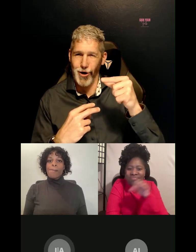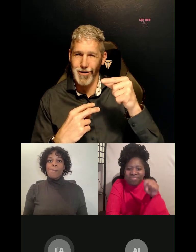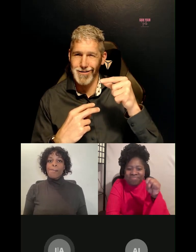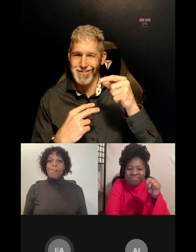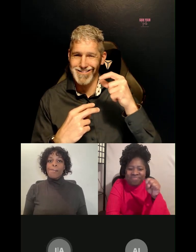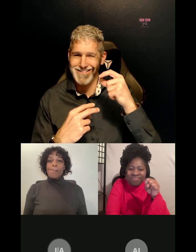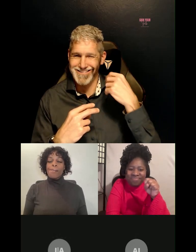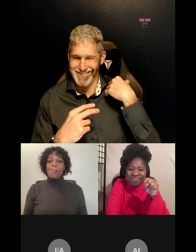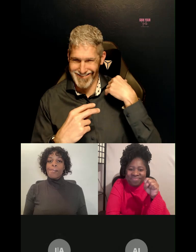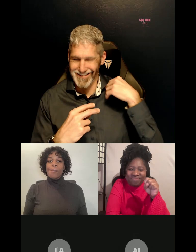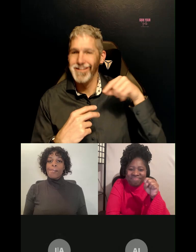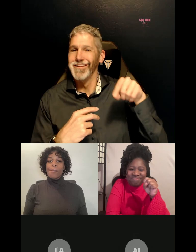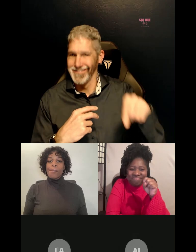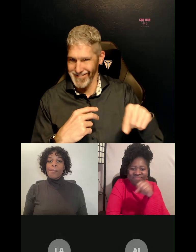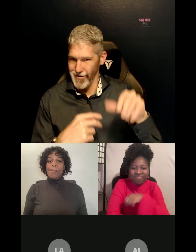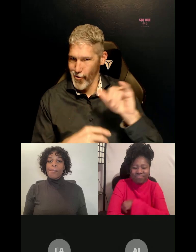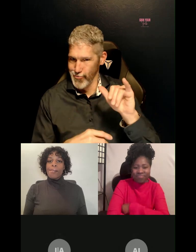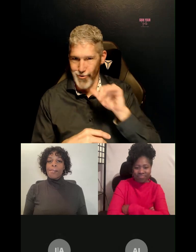in